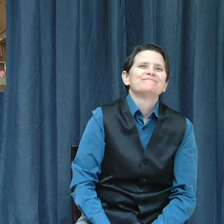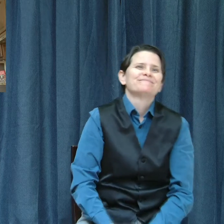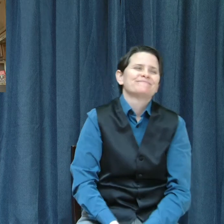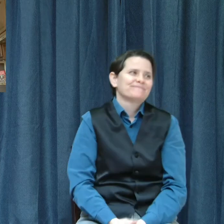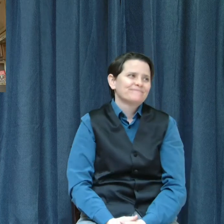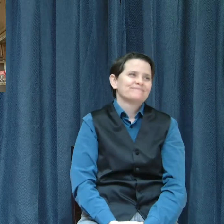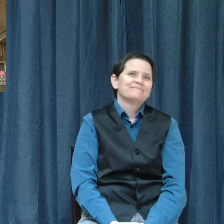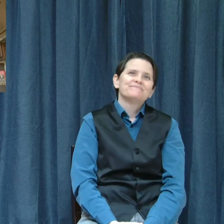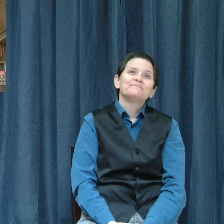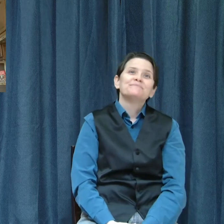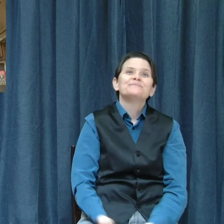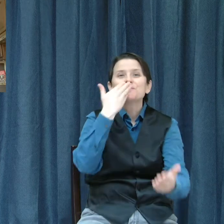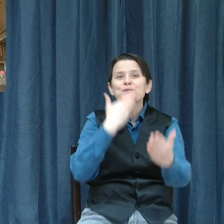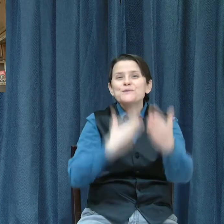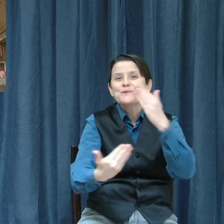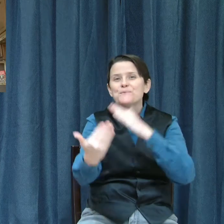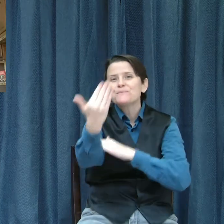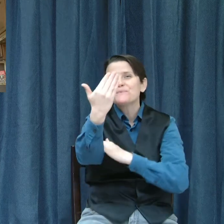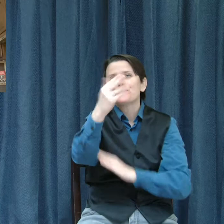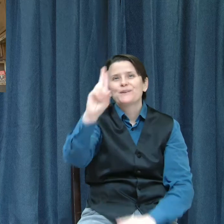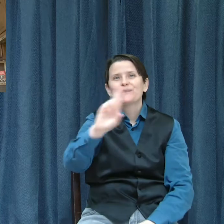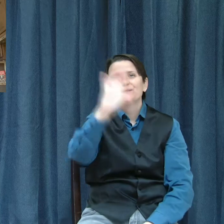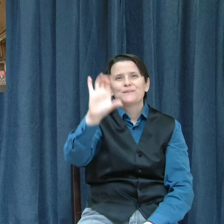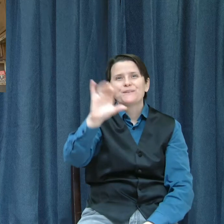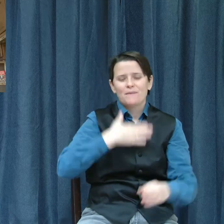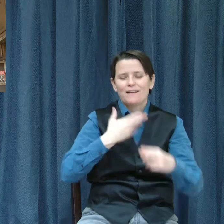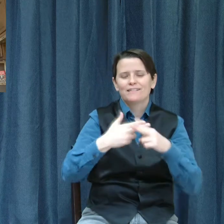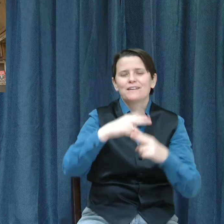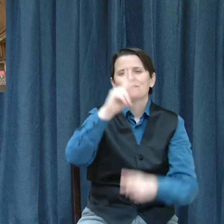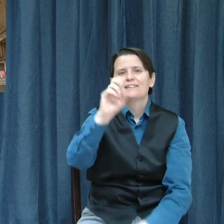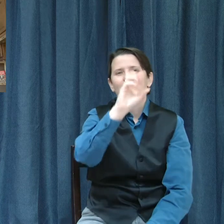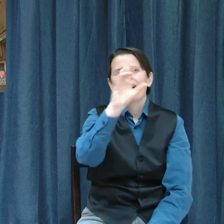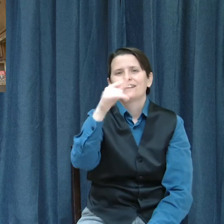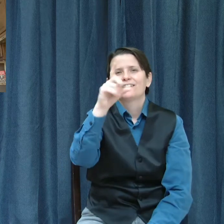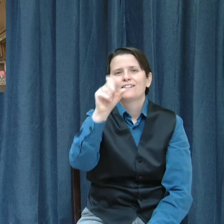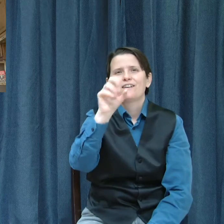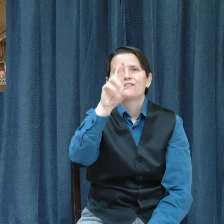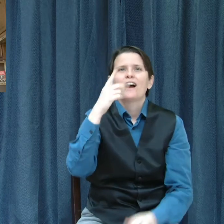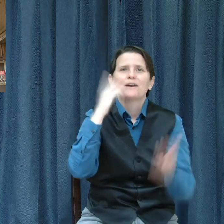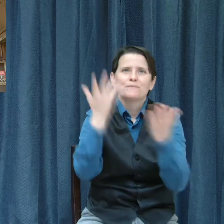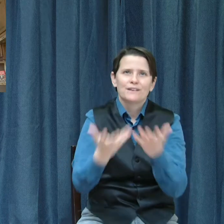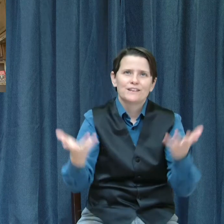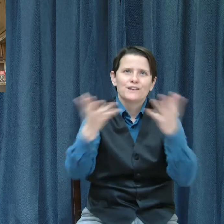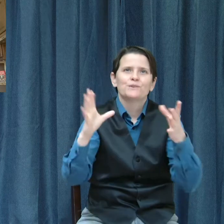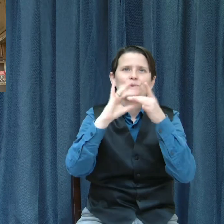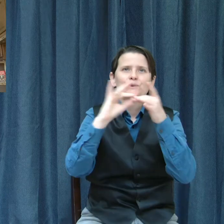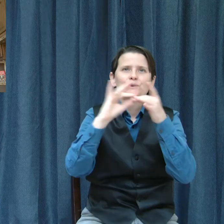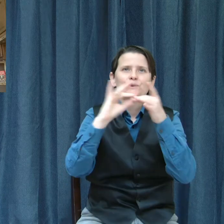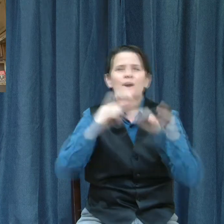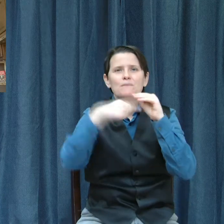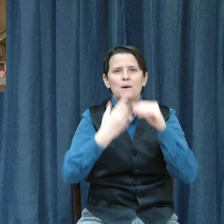Good morning, Unity Church of the Hills. My name is Kelly Glover, and I'm here to talk about my parents, Dr. Roy and